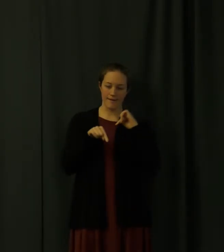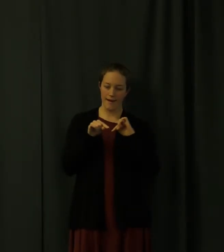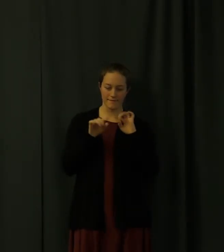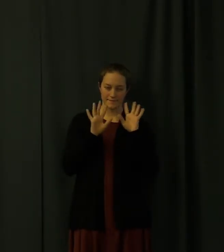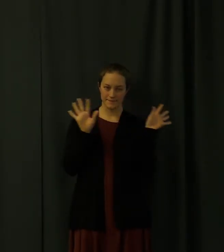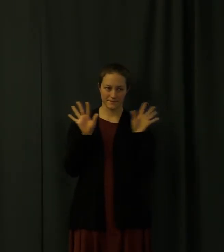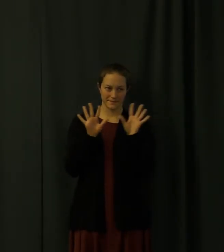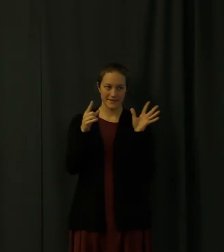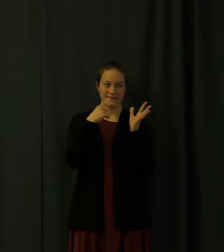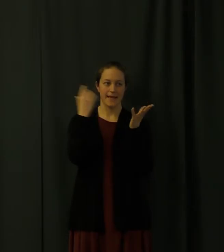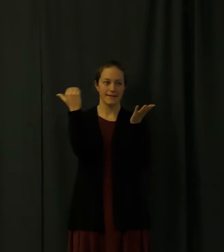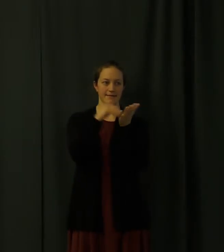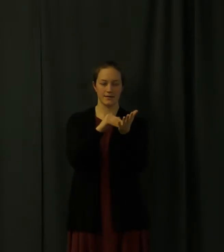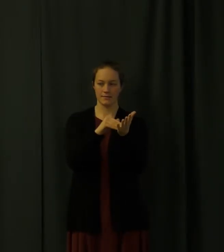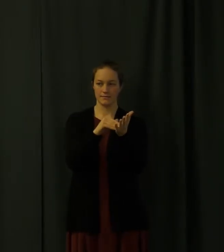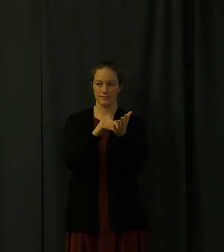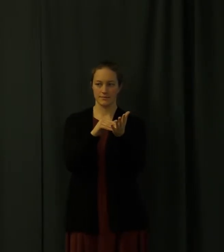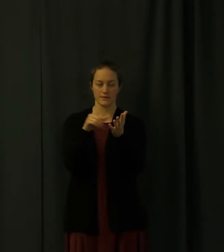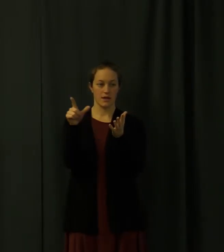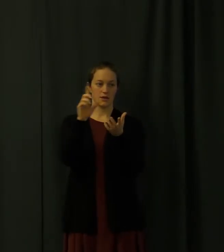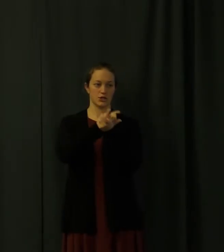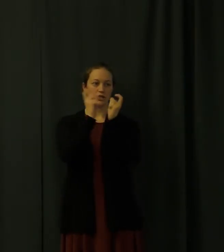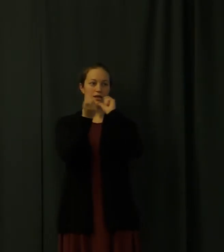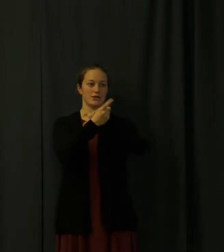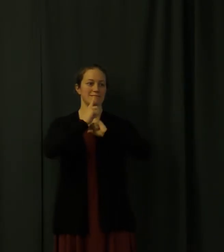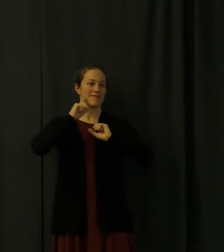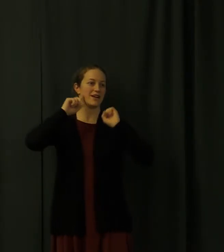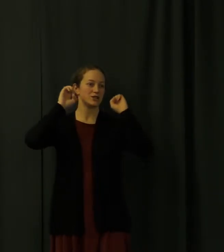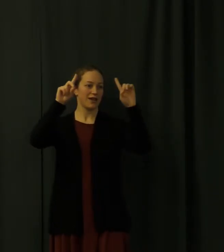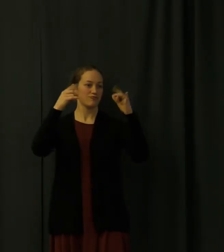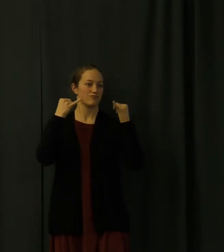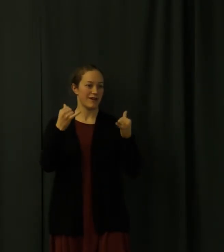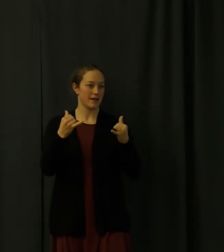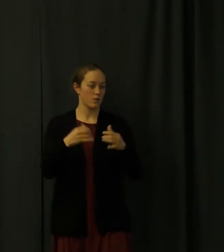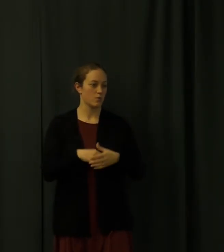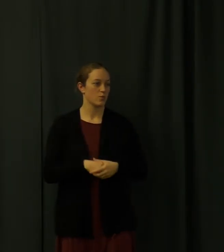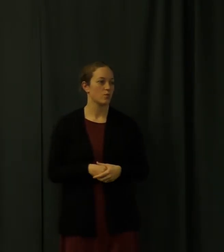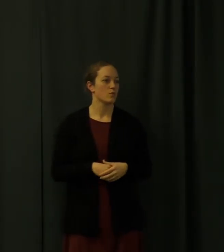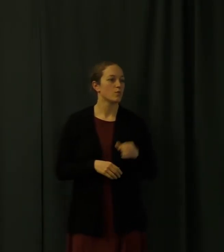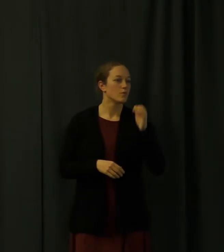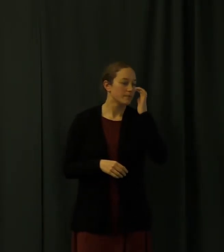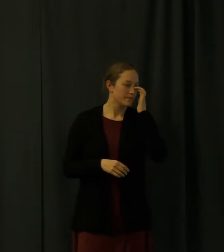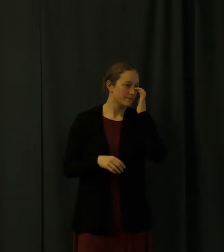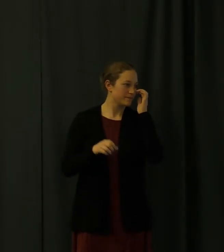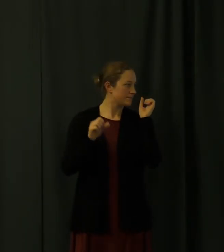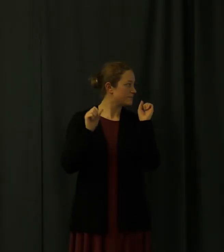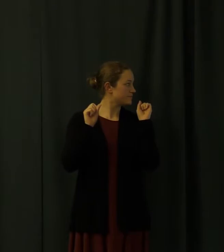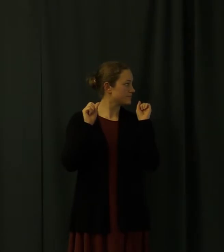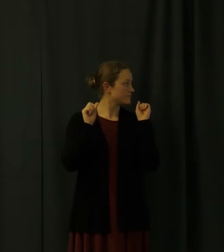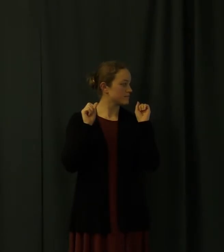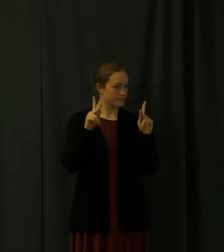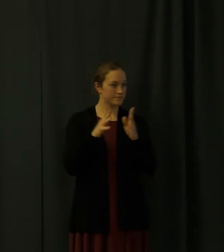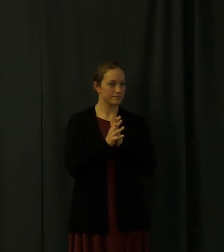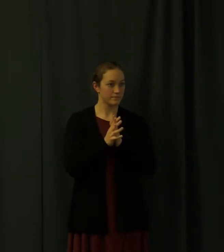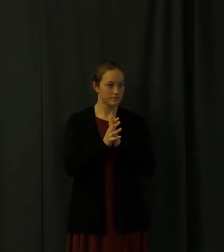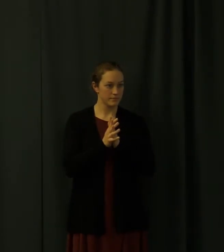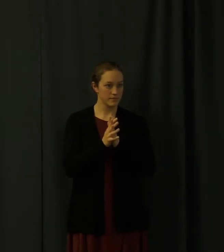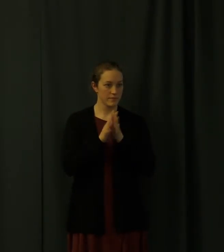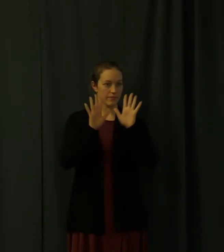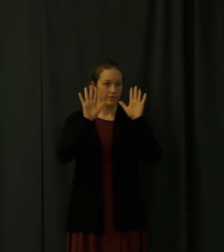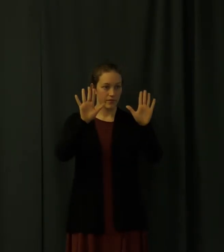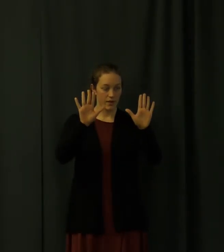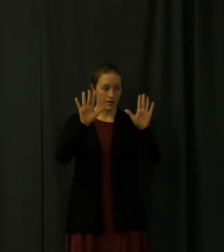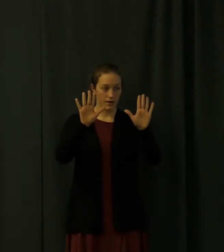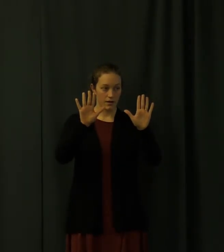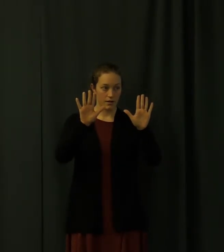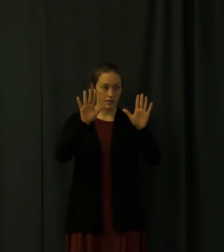it Back it up, down. Buttercup, rewind, let's go. Okay. I don't have a Now, let me preface